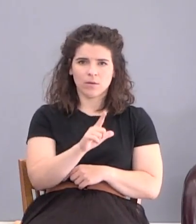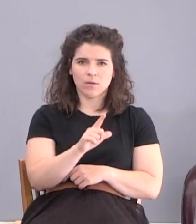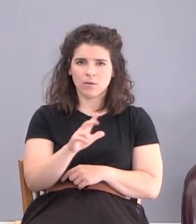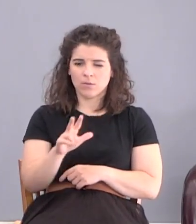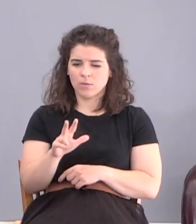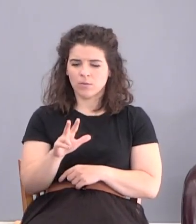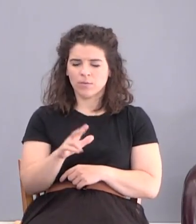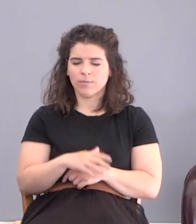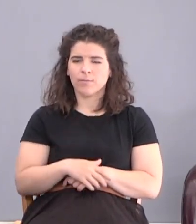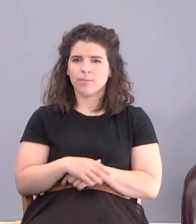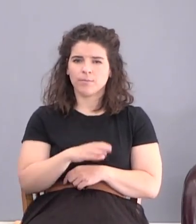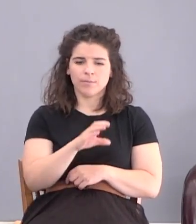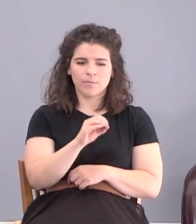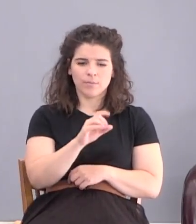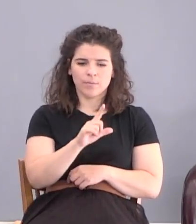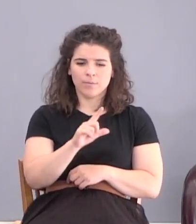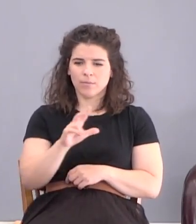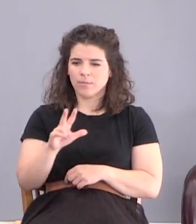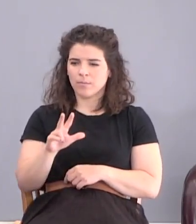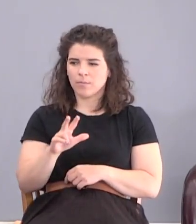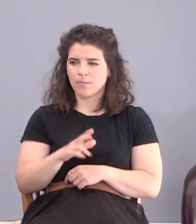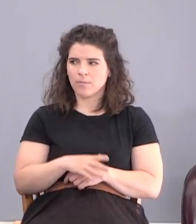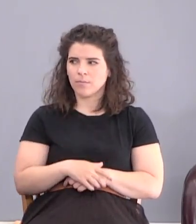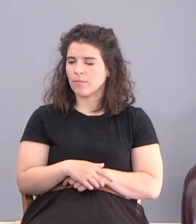turn there, he says,